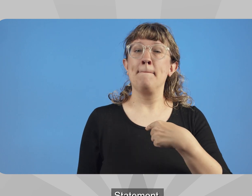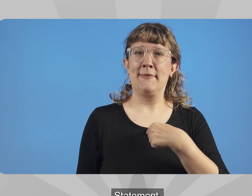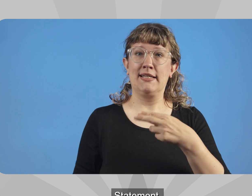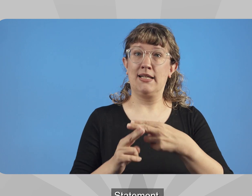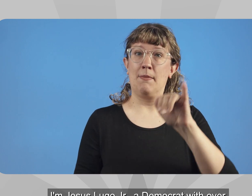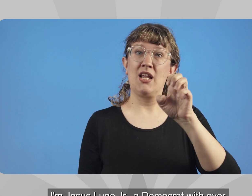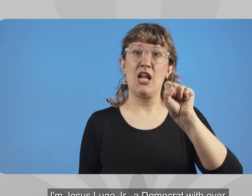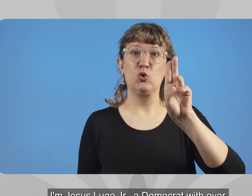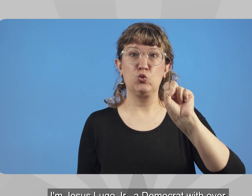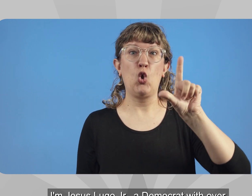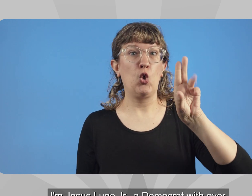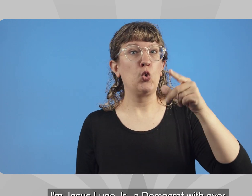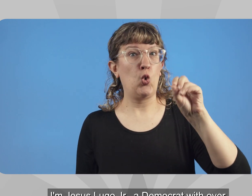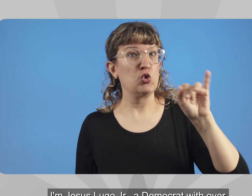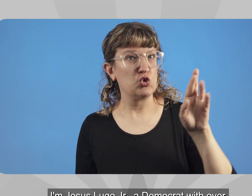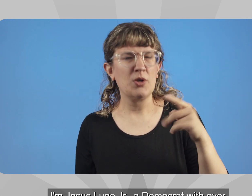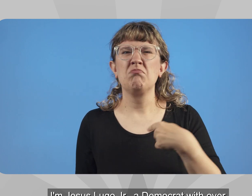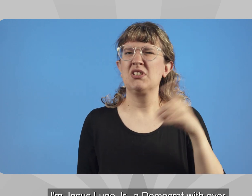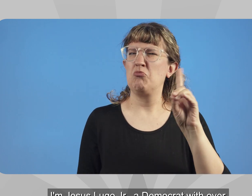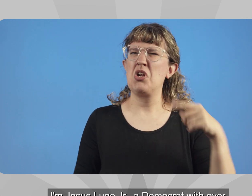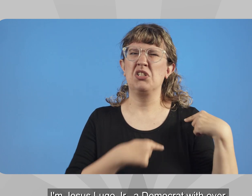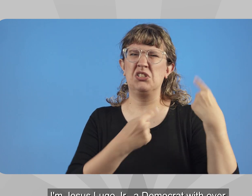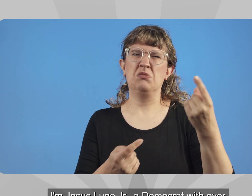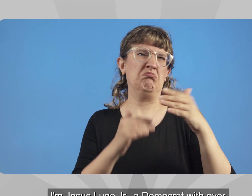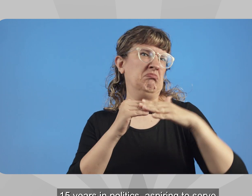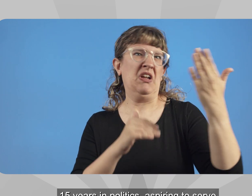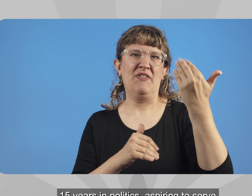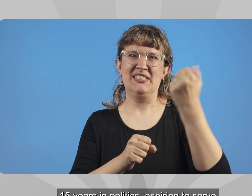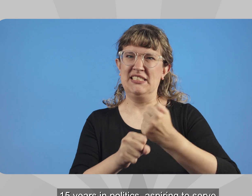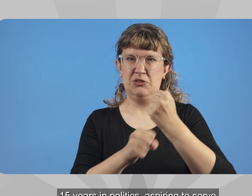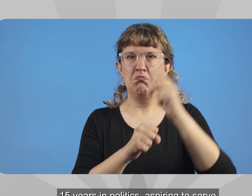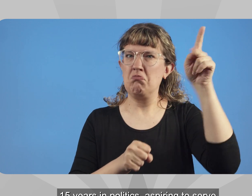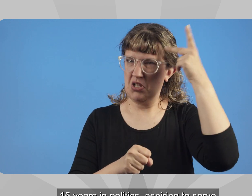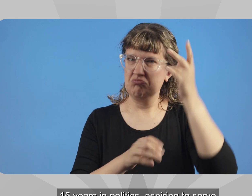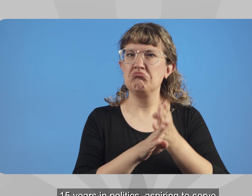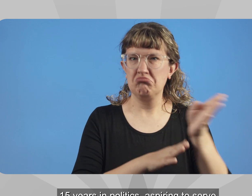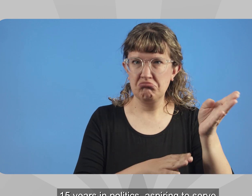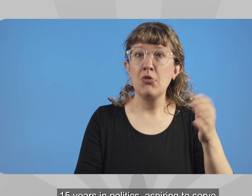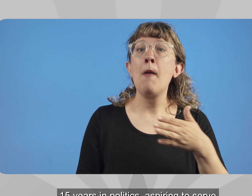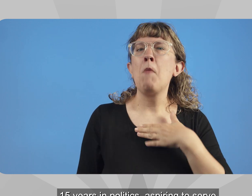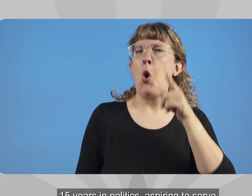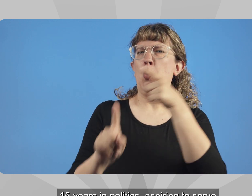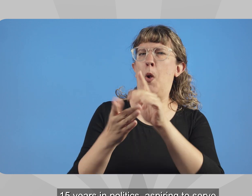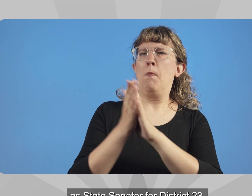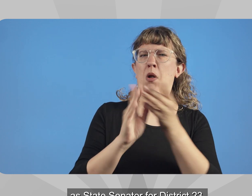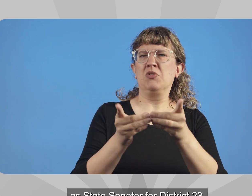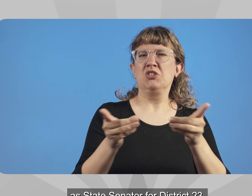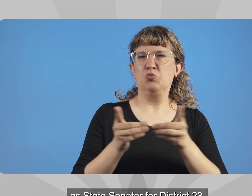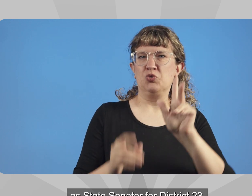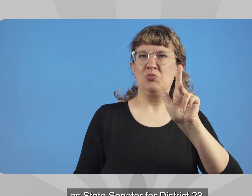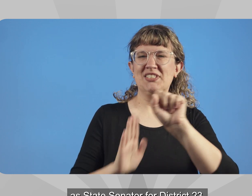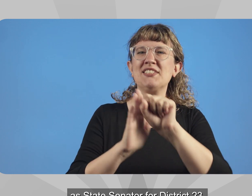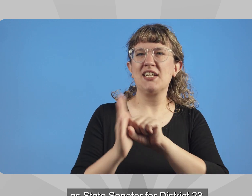Statement. I'm Jesus Lugo, Jr., a Democrat with over 15 years in politics, aspiring to serve as